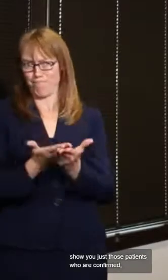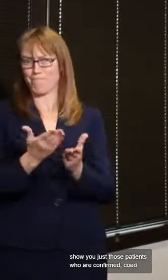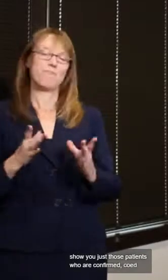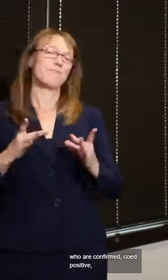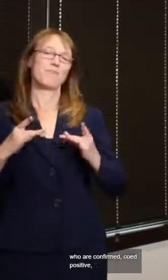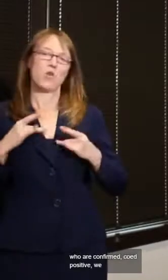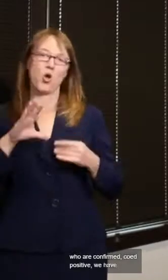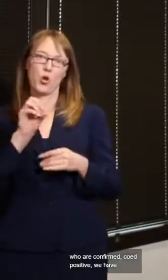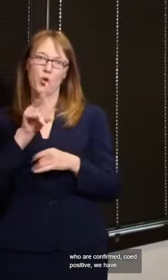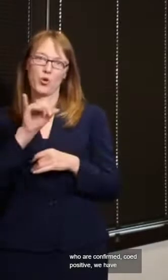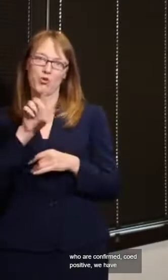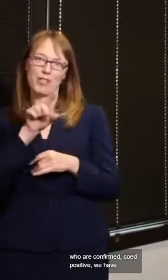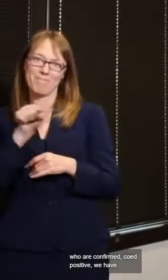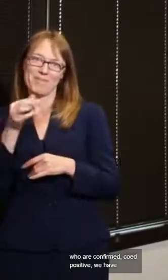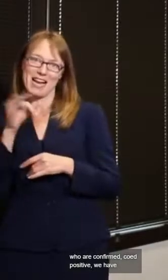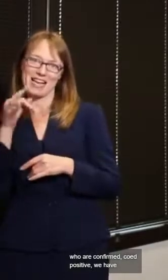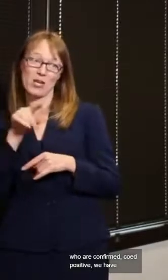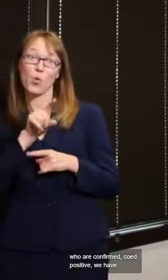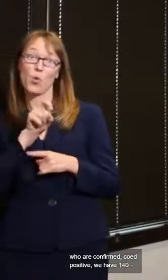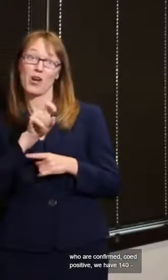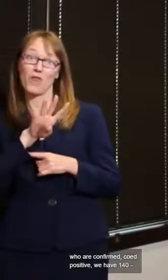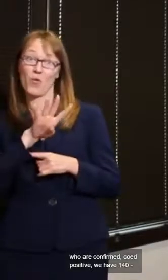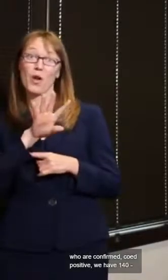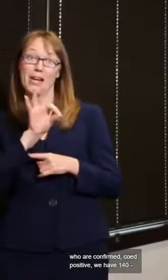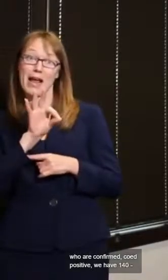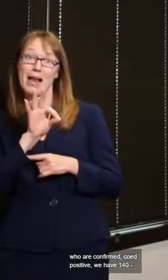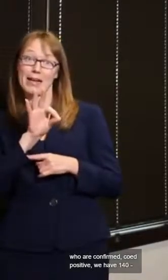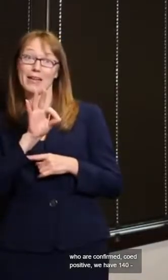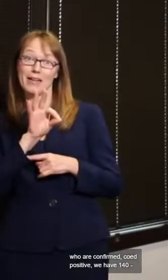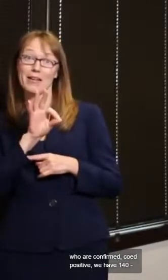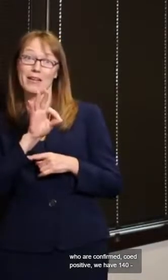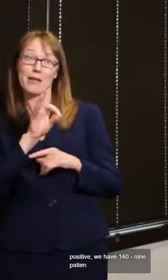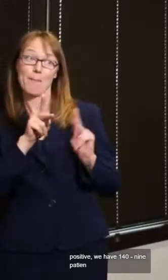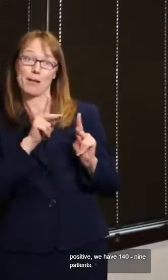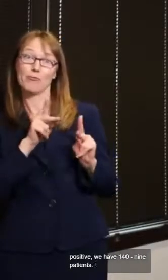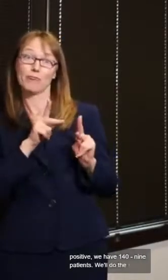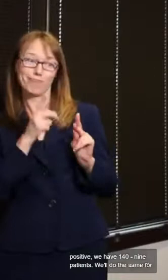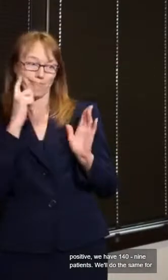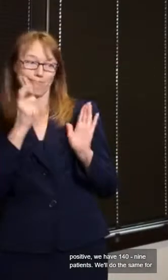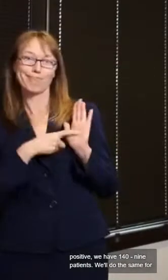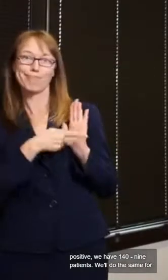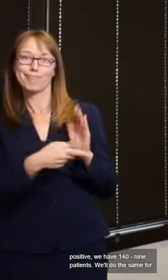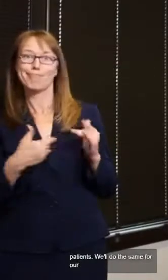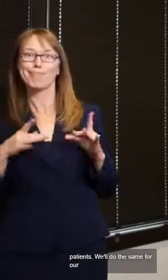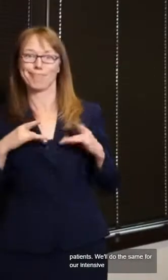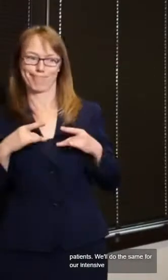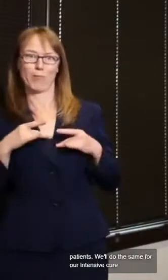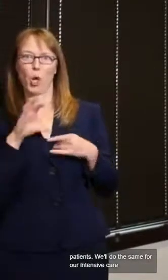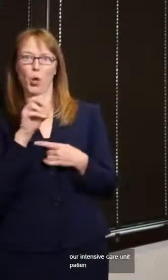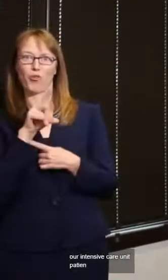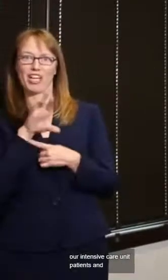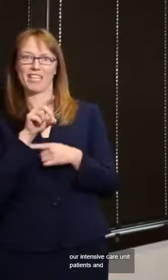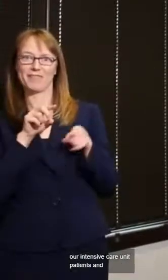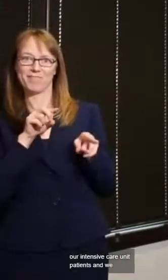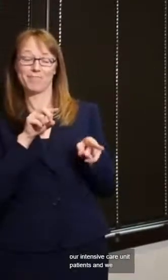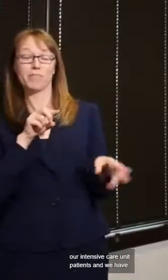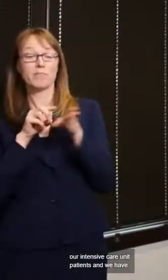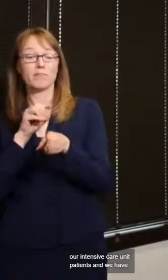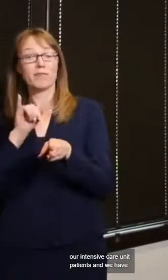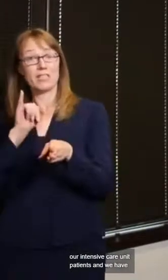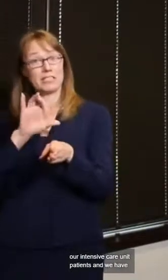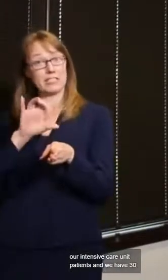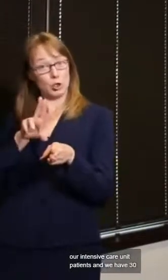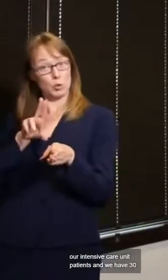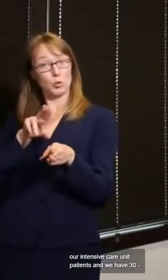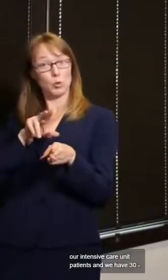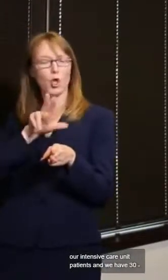we have 149 patients. We'll do the same for our intensive care unit patients, and we have 35 patients